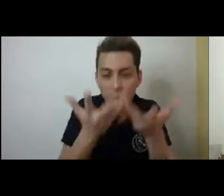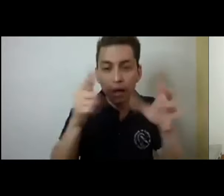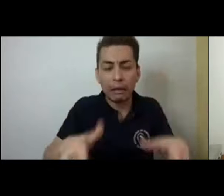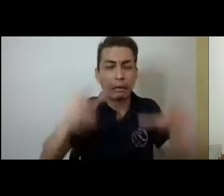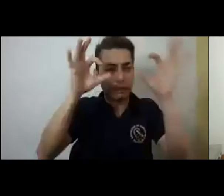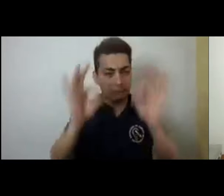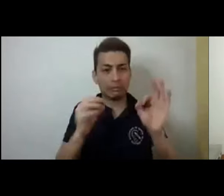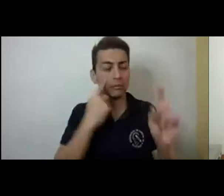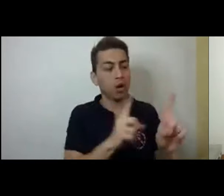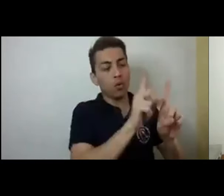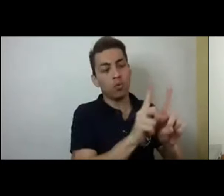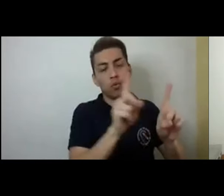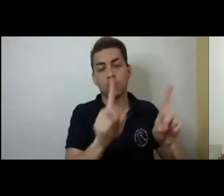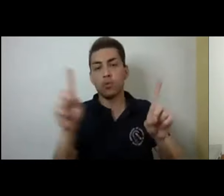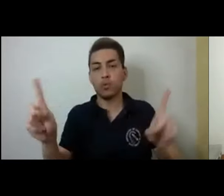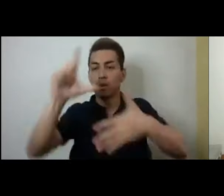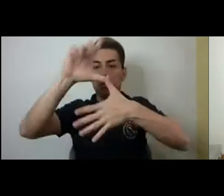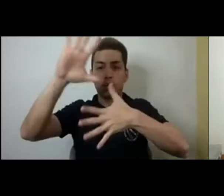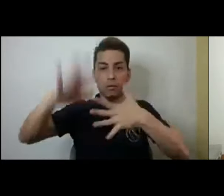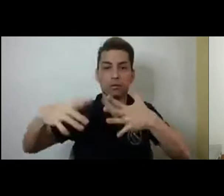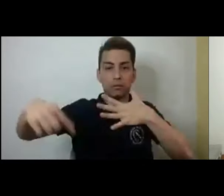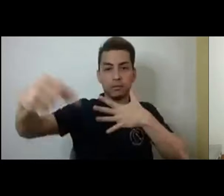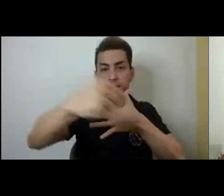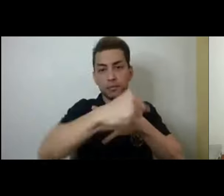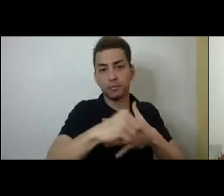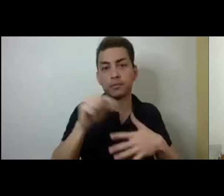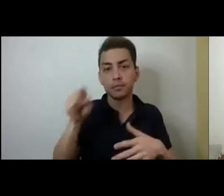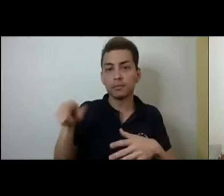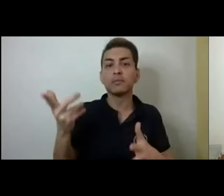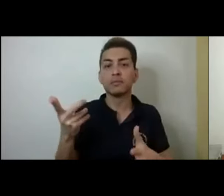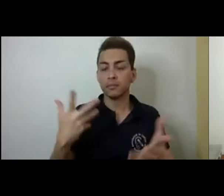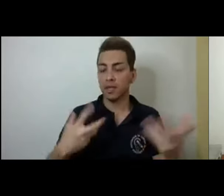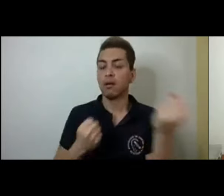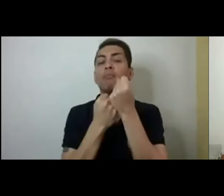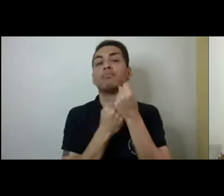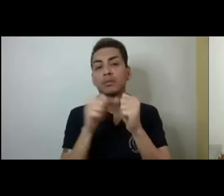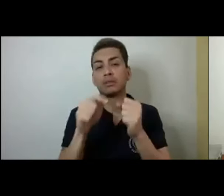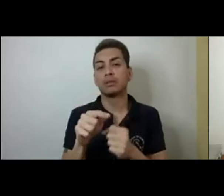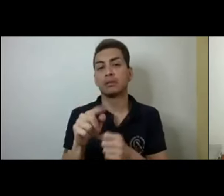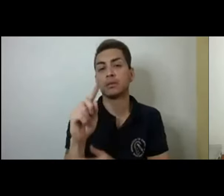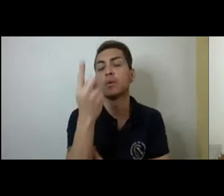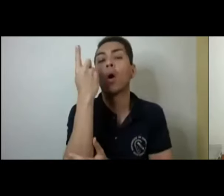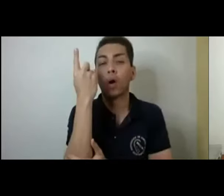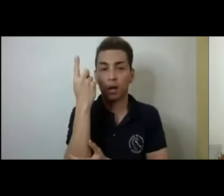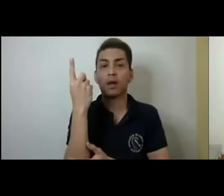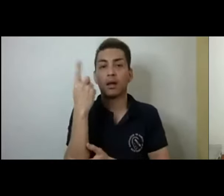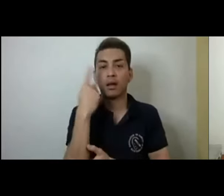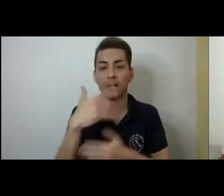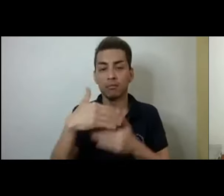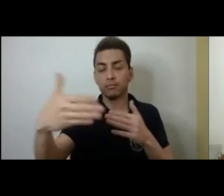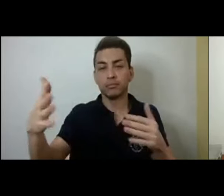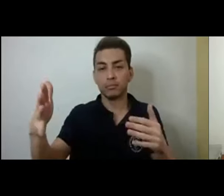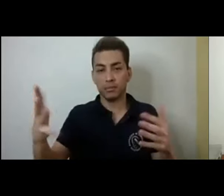panel of experts from Latin America and the Caribbean, as we further embrace the principles and advance the practice of